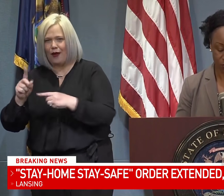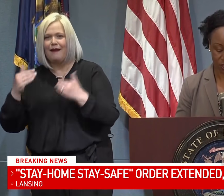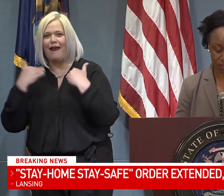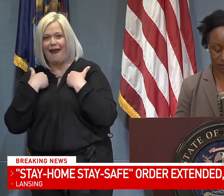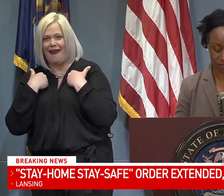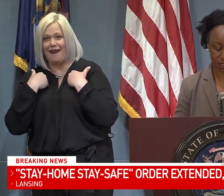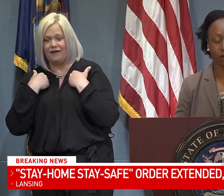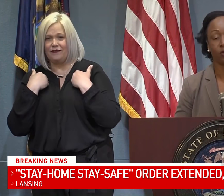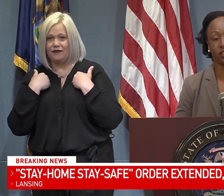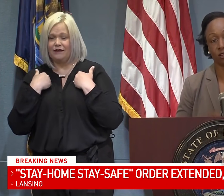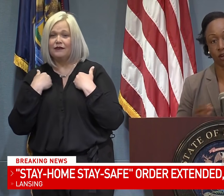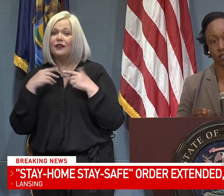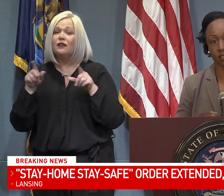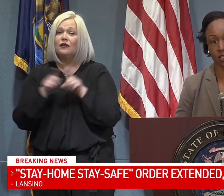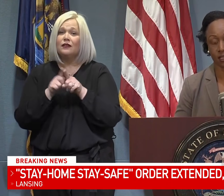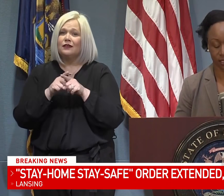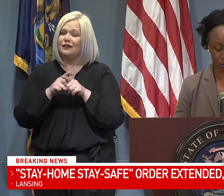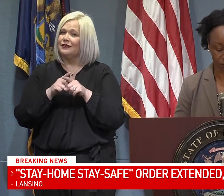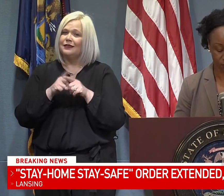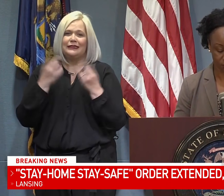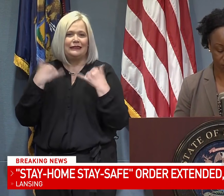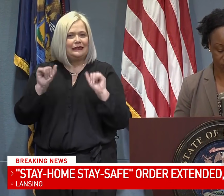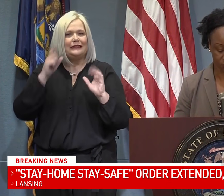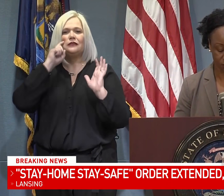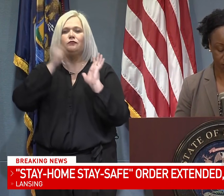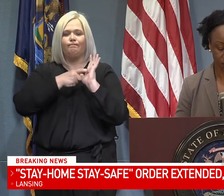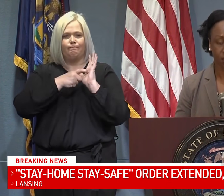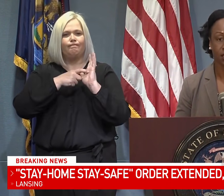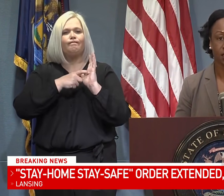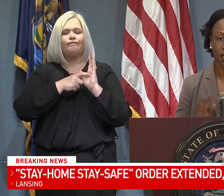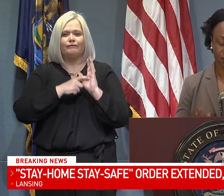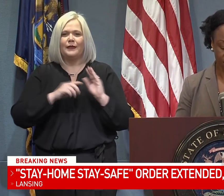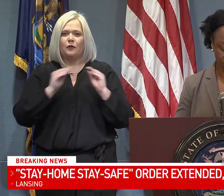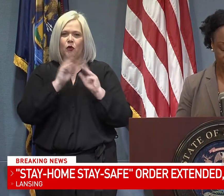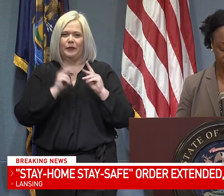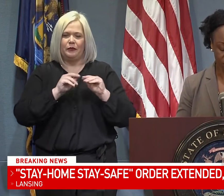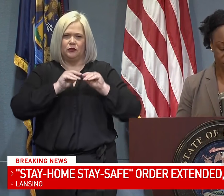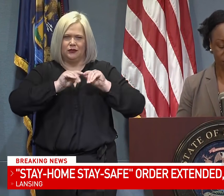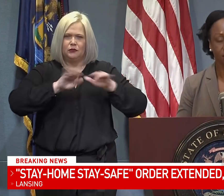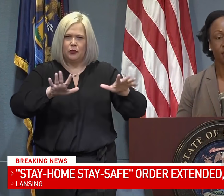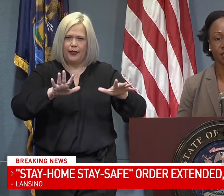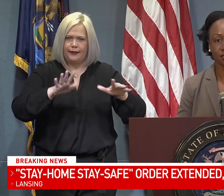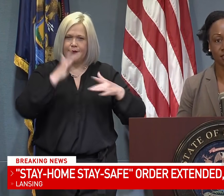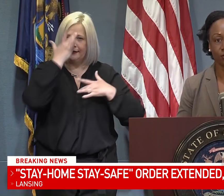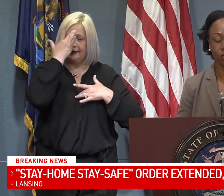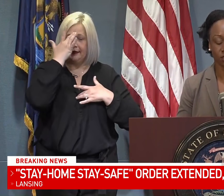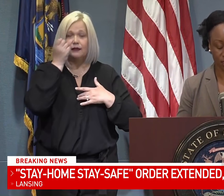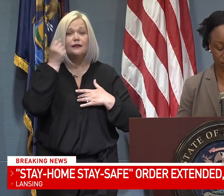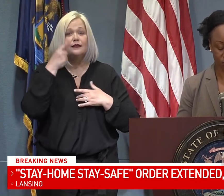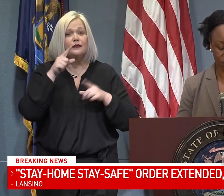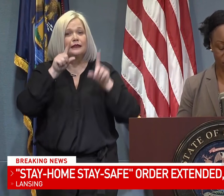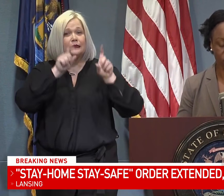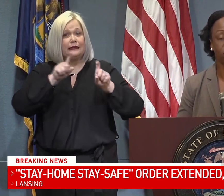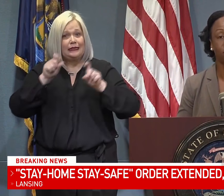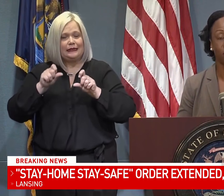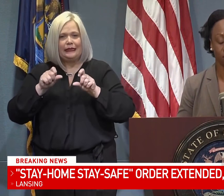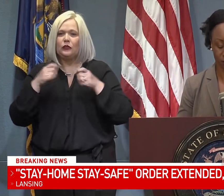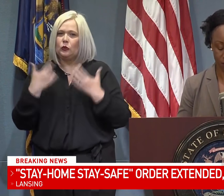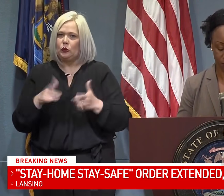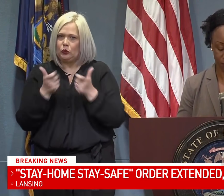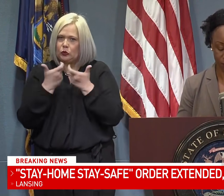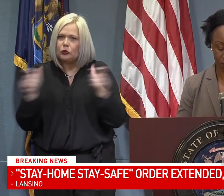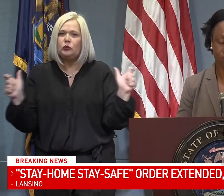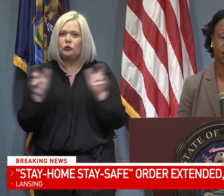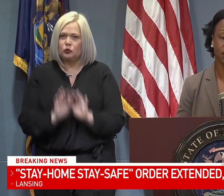Nevertheless, we are still seeing outbreaks across the state that are of concern. As the governor mentioned, testing will continue to be a critical part